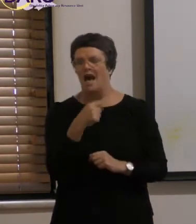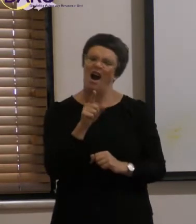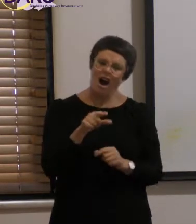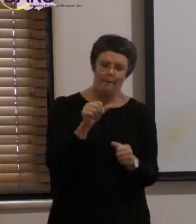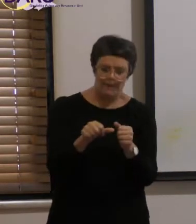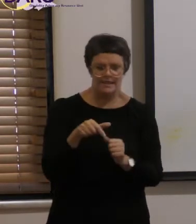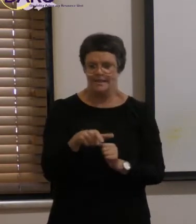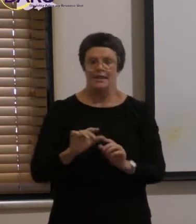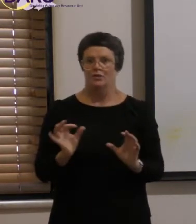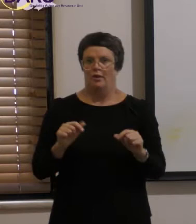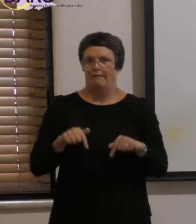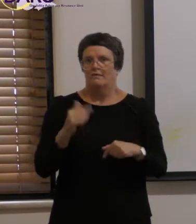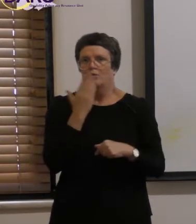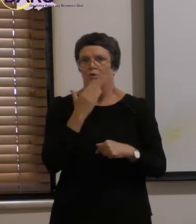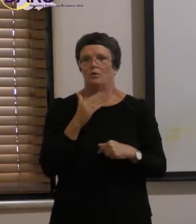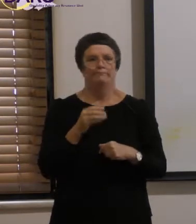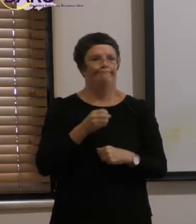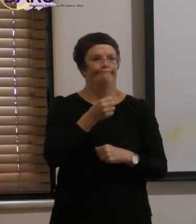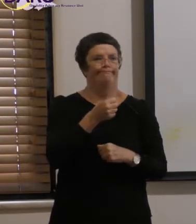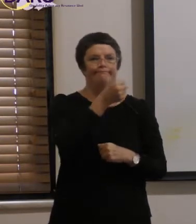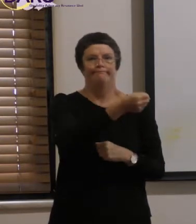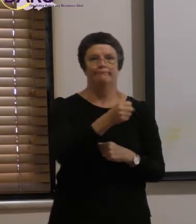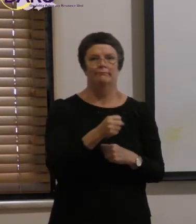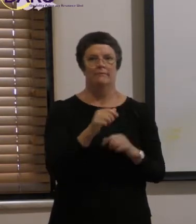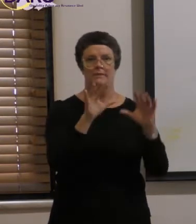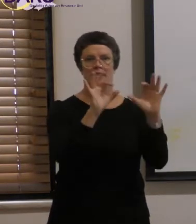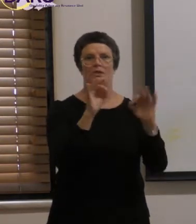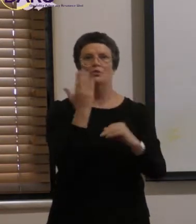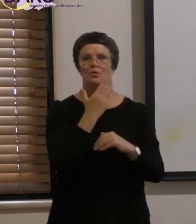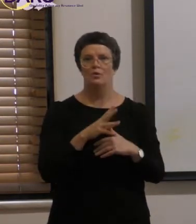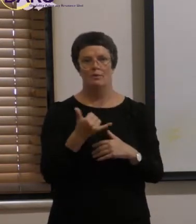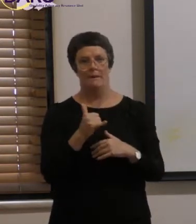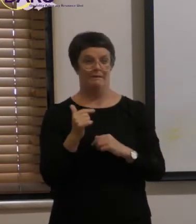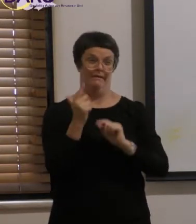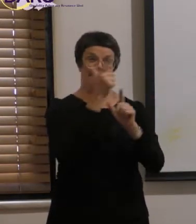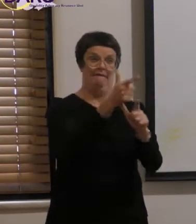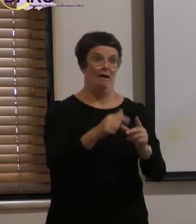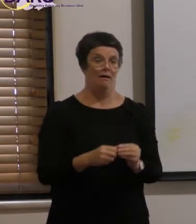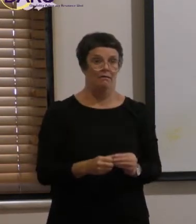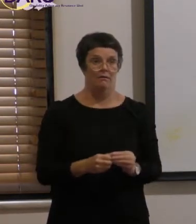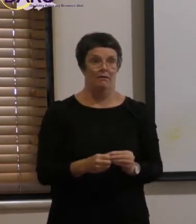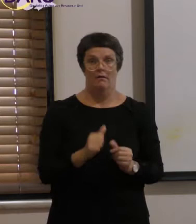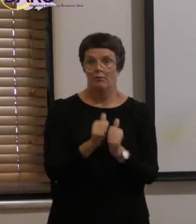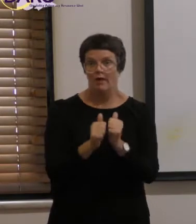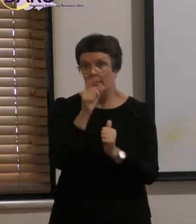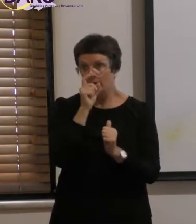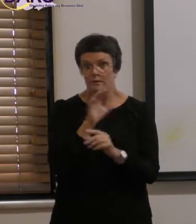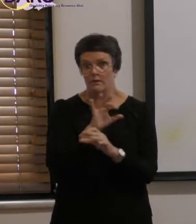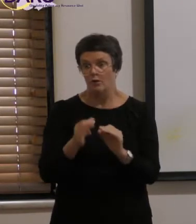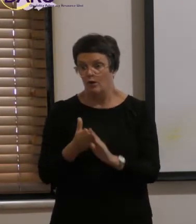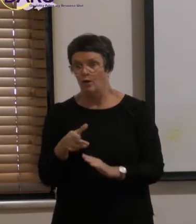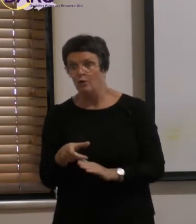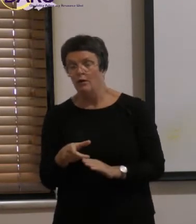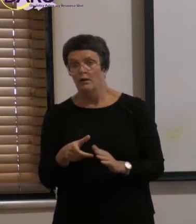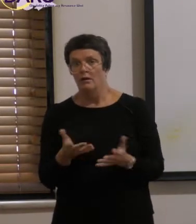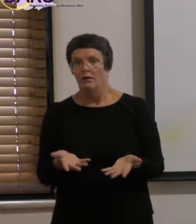the special school. Might be 12 k's away, it might not be where any of their siblings go, it might be not where the child wants to go, but